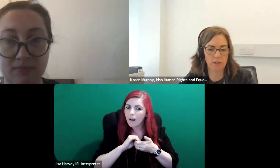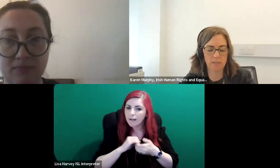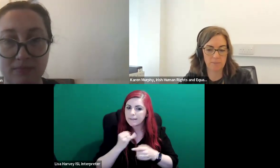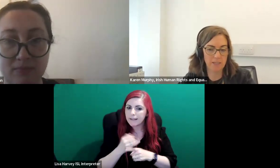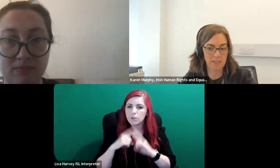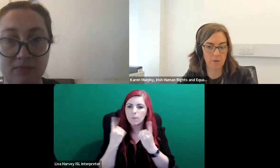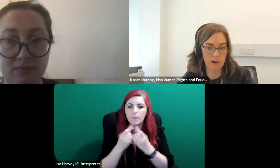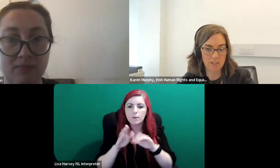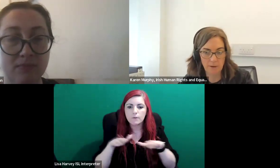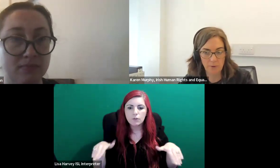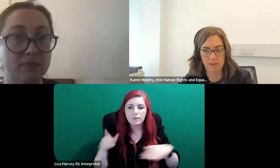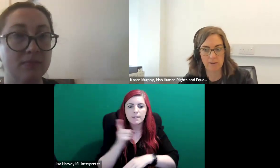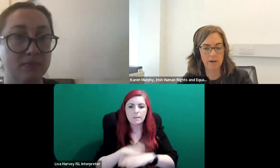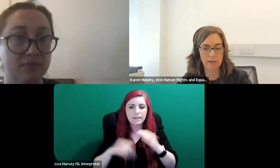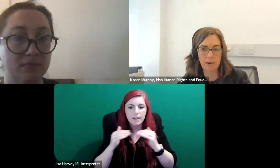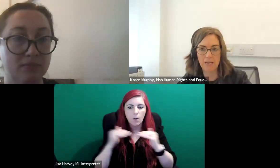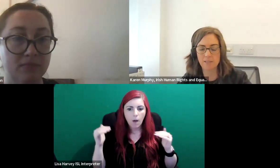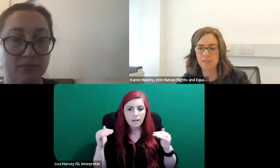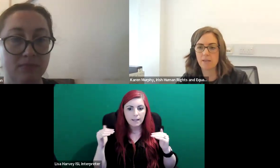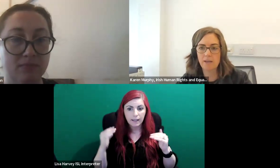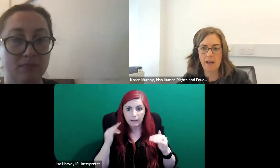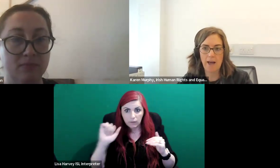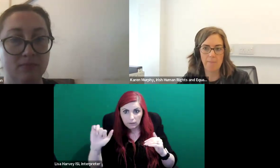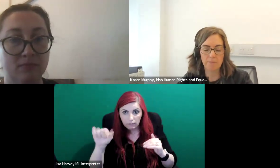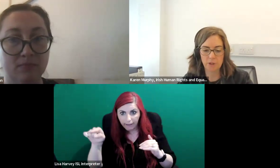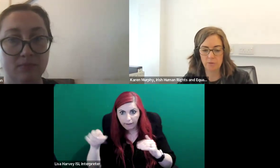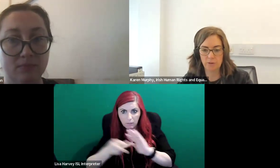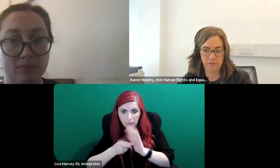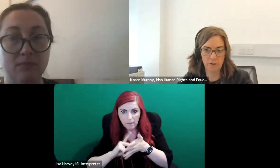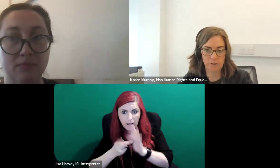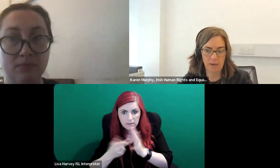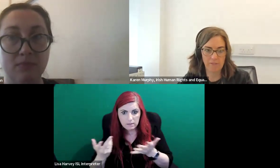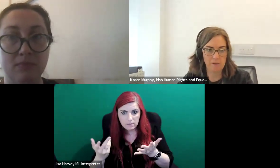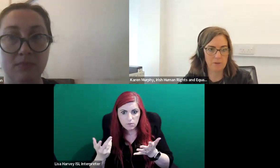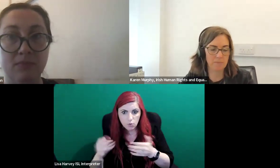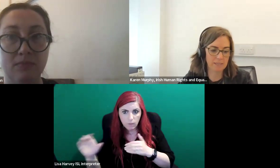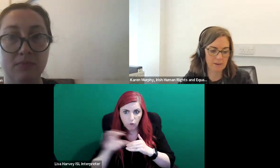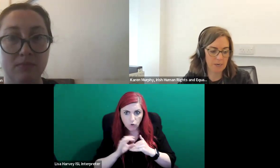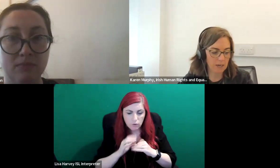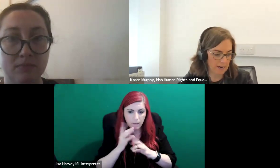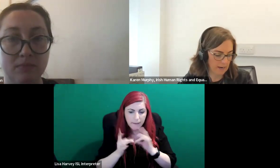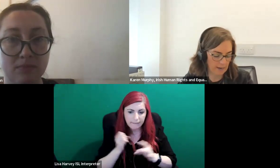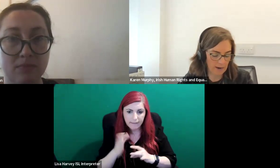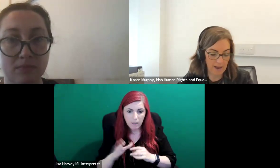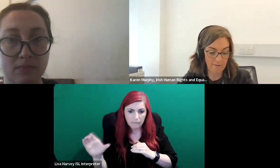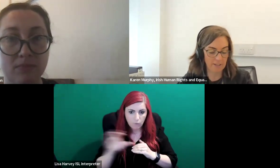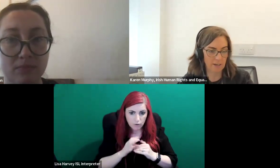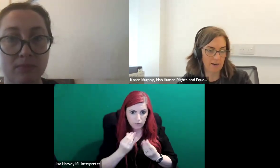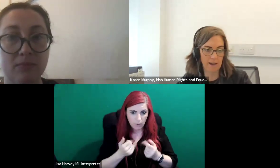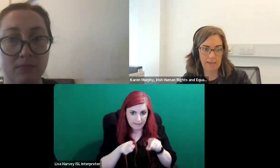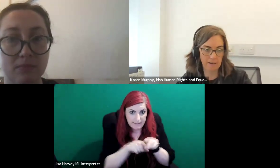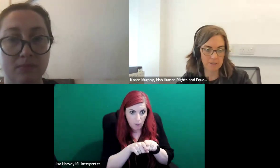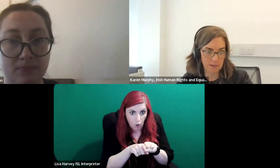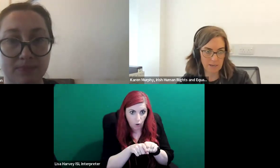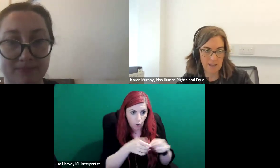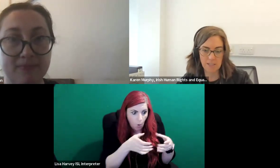of Children, Disability and Equality whether there are any plans to fund or make available something similar, and I haven't